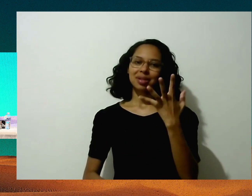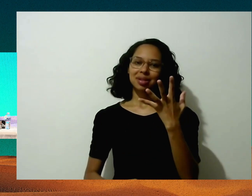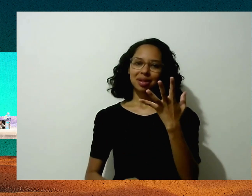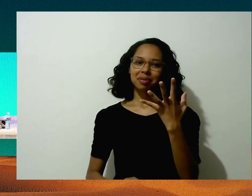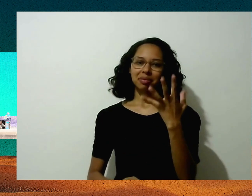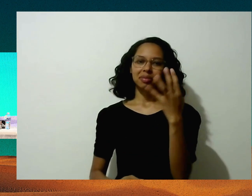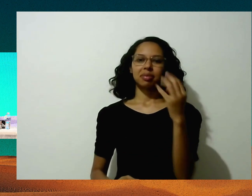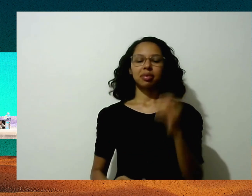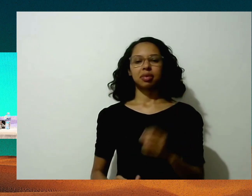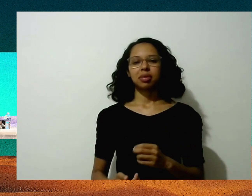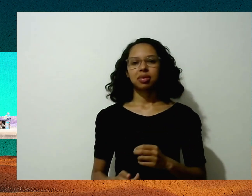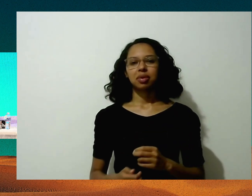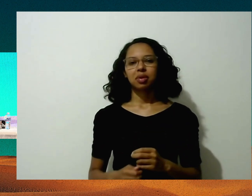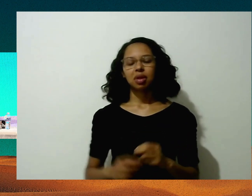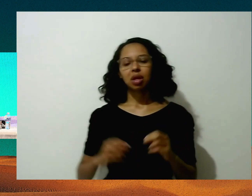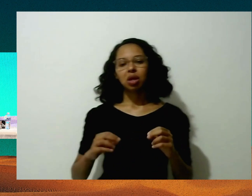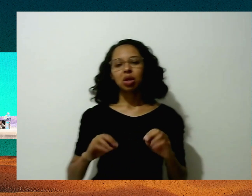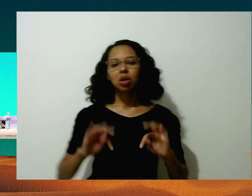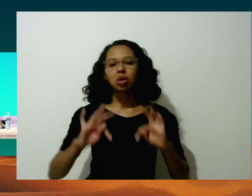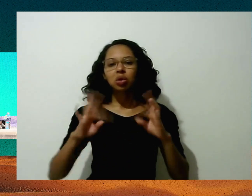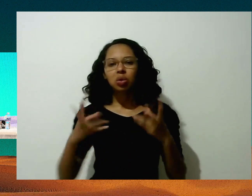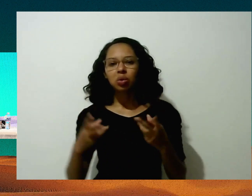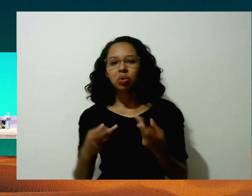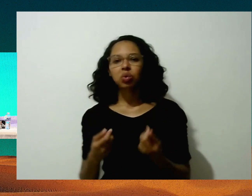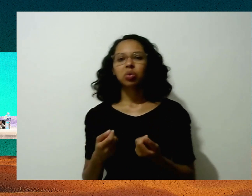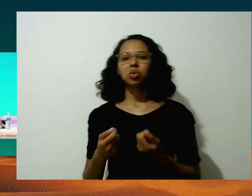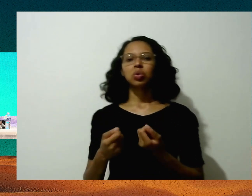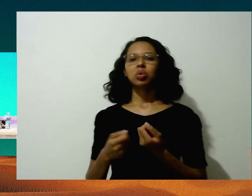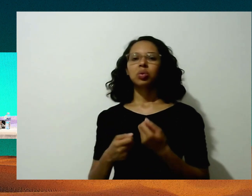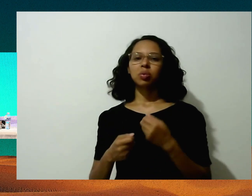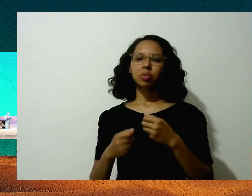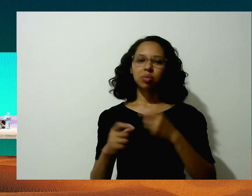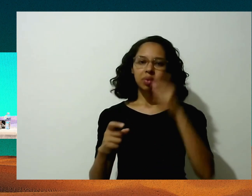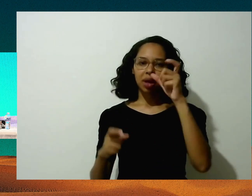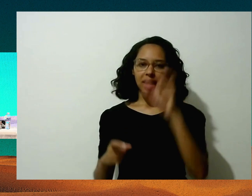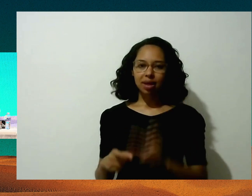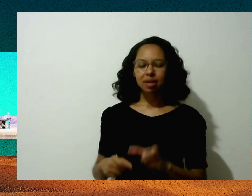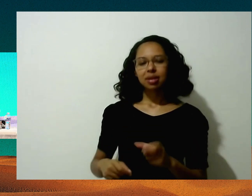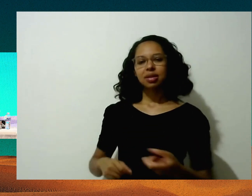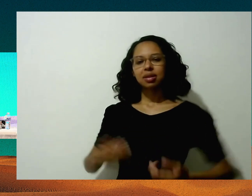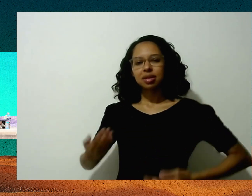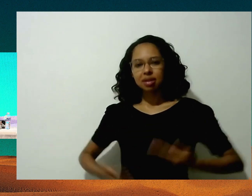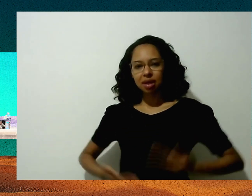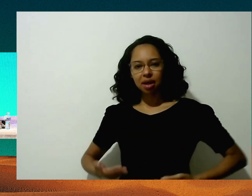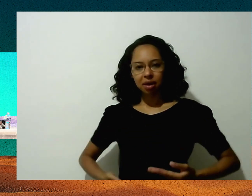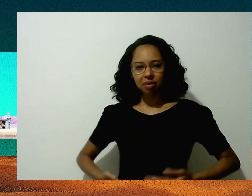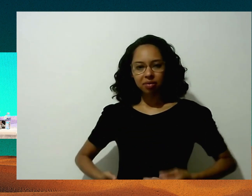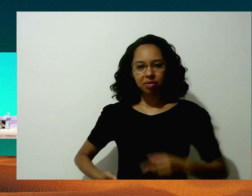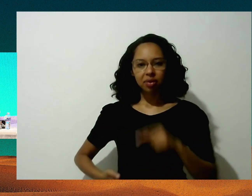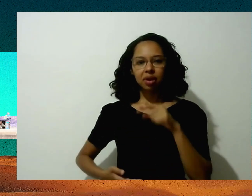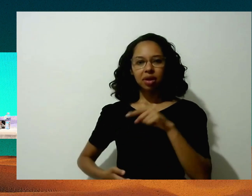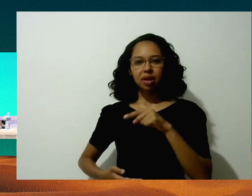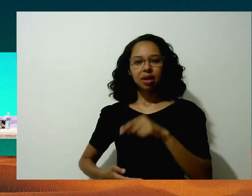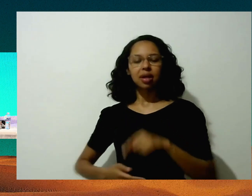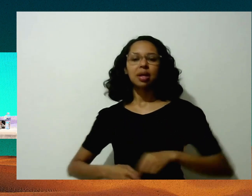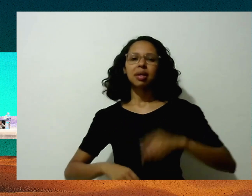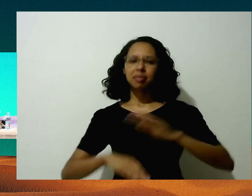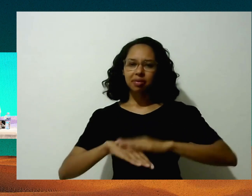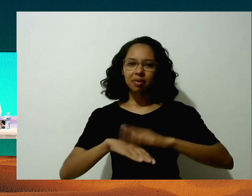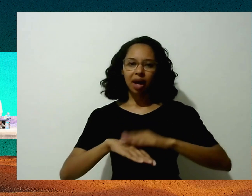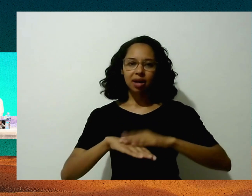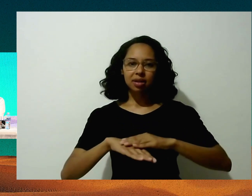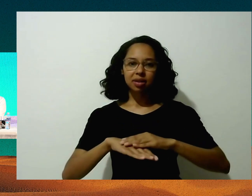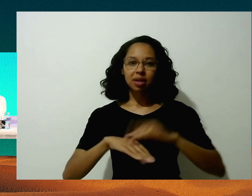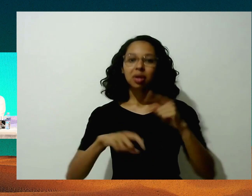Deus faz, irmãos, é porque Deus quer fazer. Whatever a servant of God does, it is because God wants to do Não it. é homem, It is